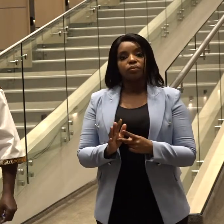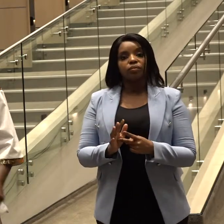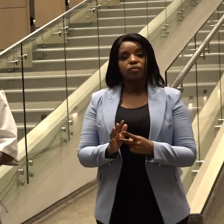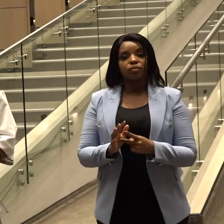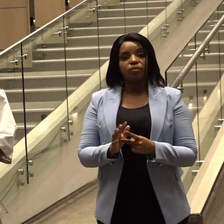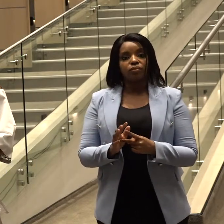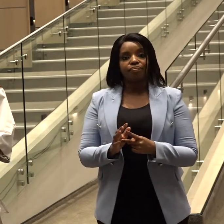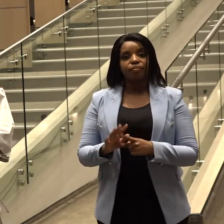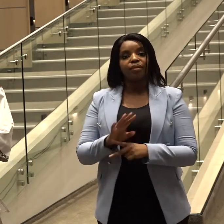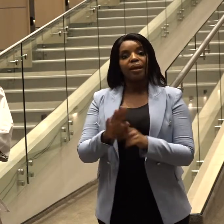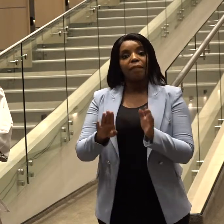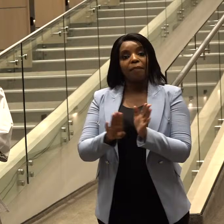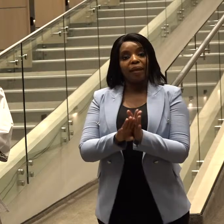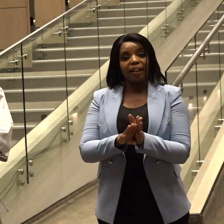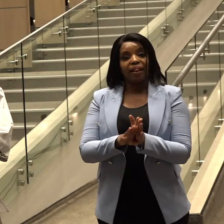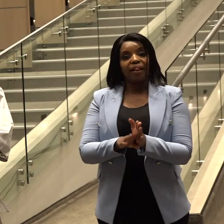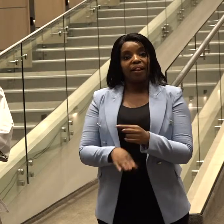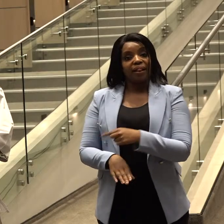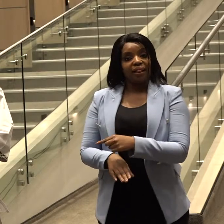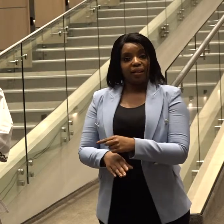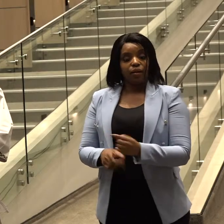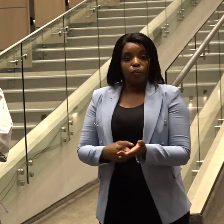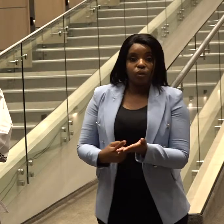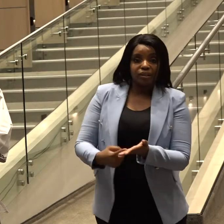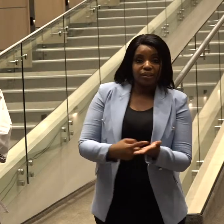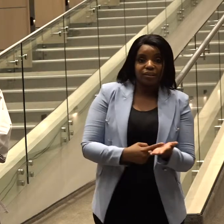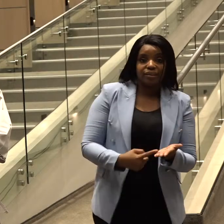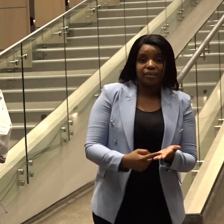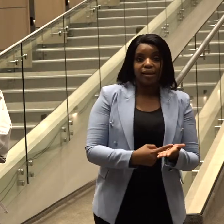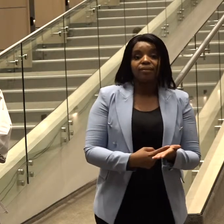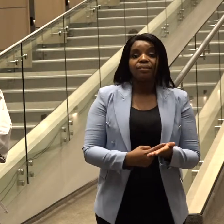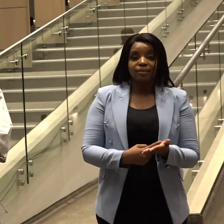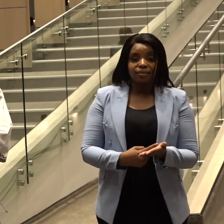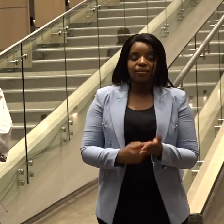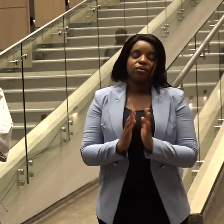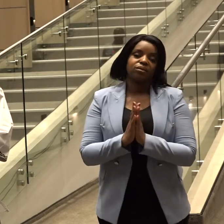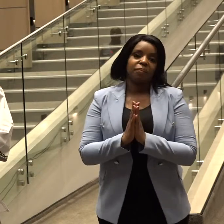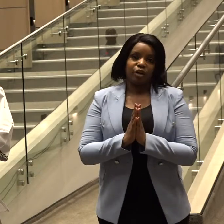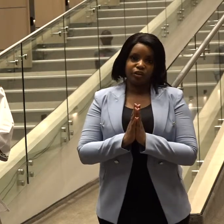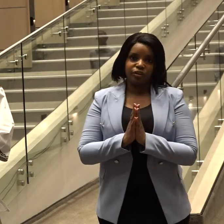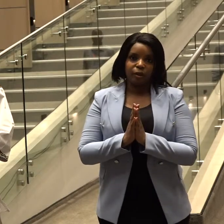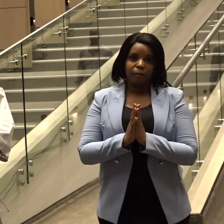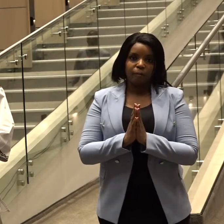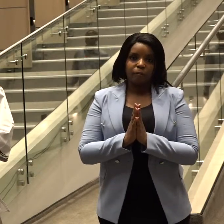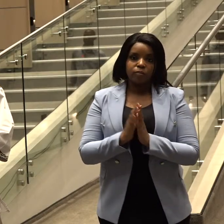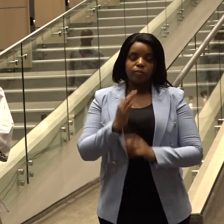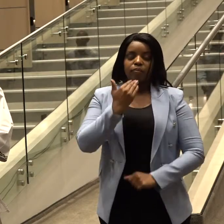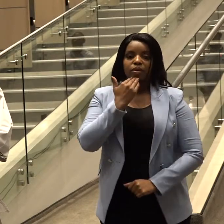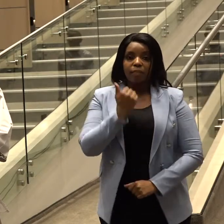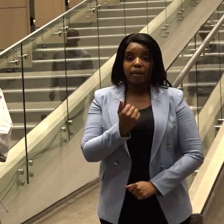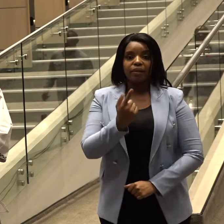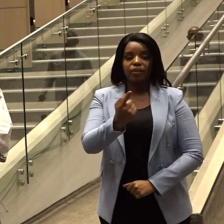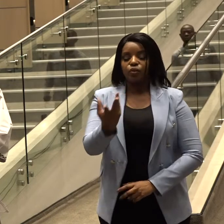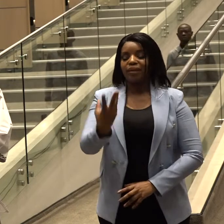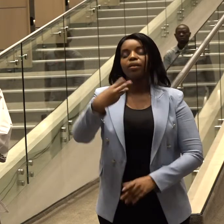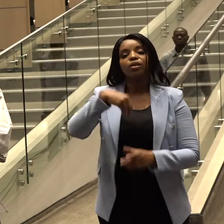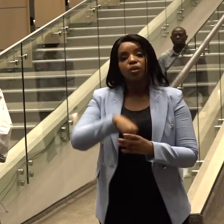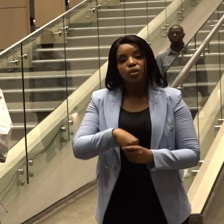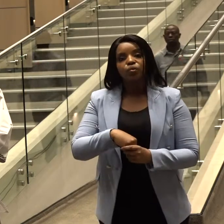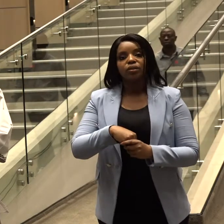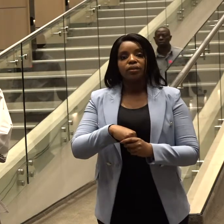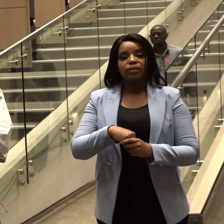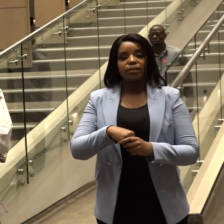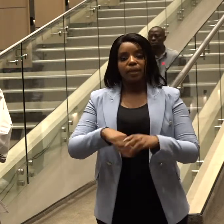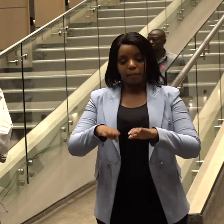in this bill or when you discuss this bill may you please included the stores within the